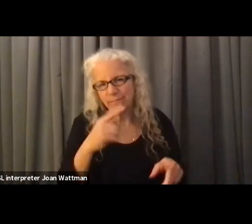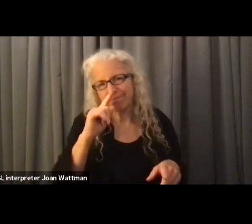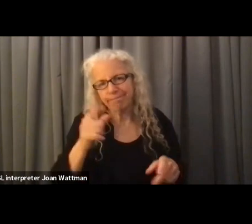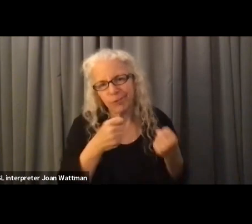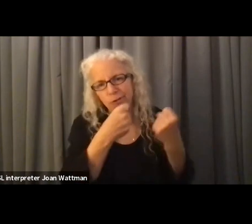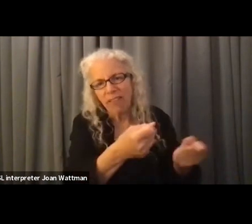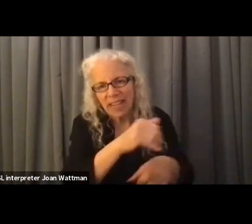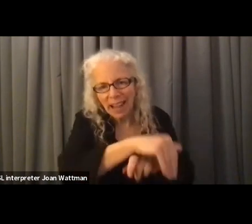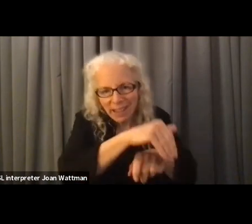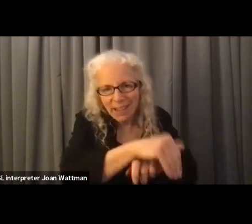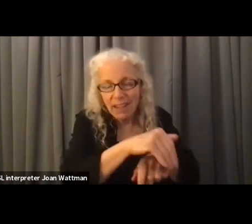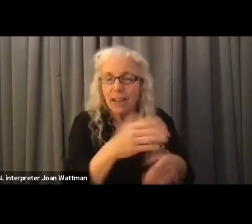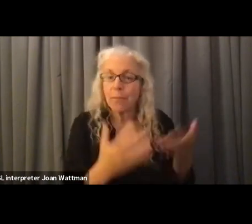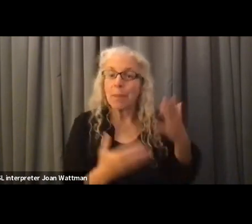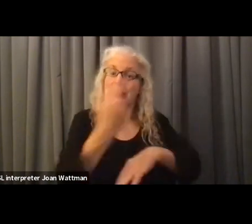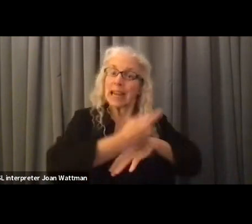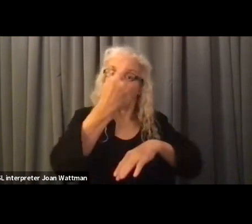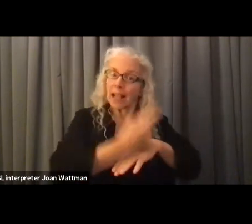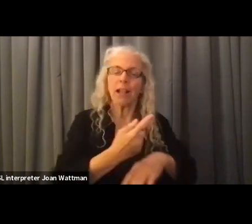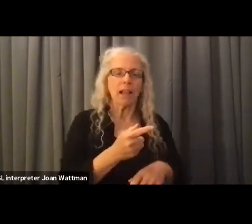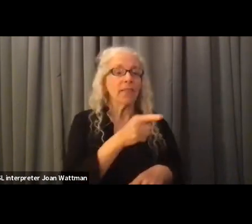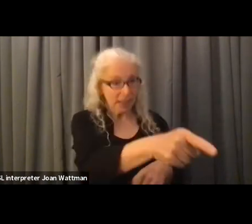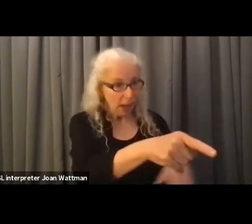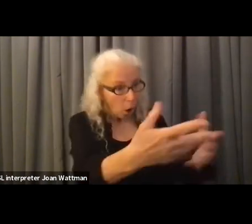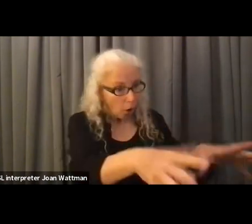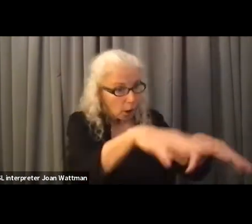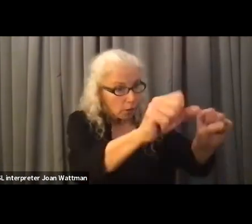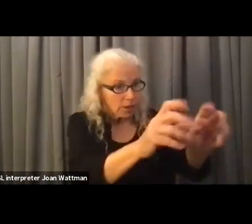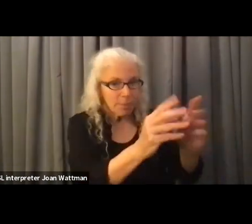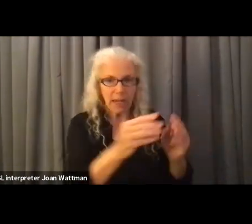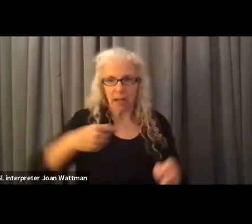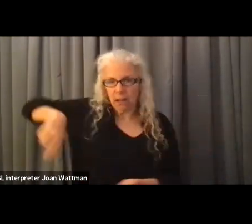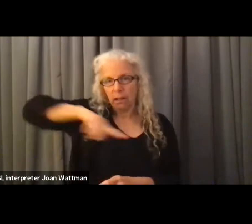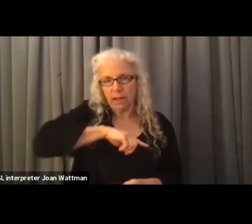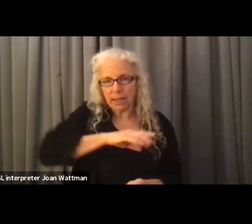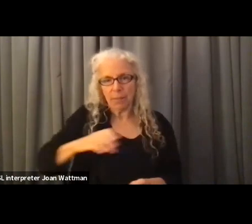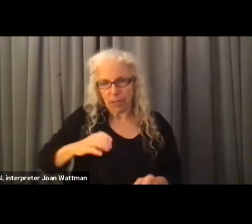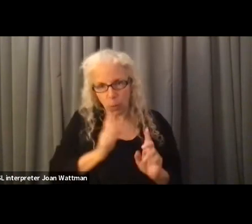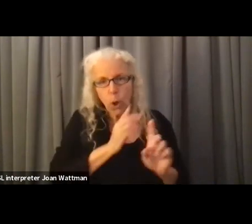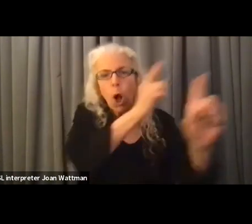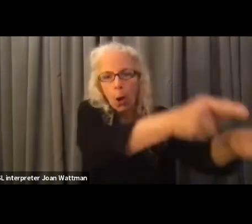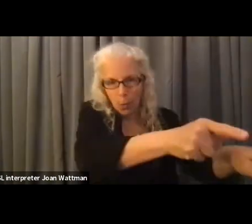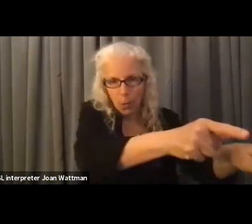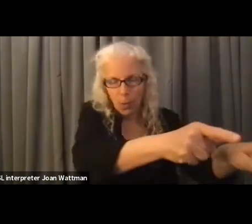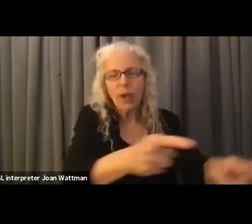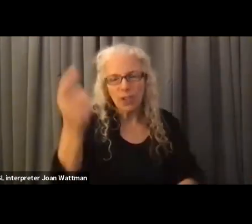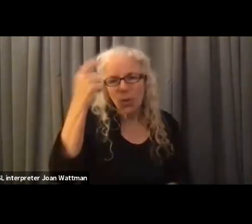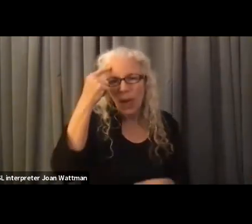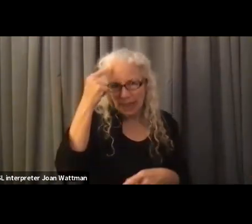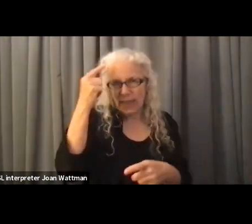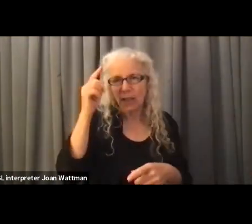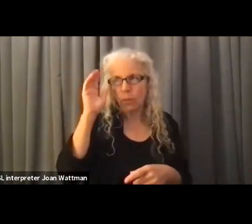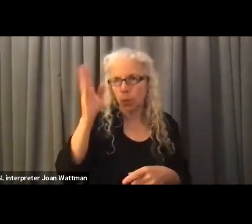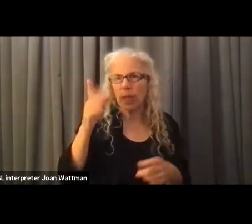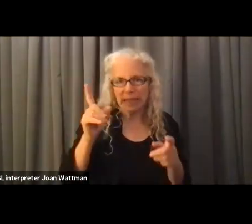one of their meetings in the daytime and talk to them. I think it's going to take a multi-pronged effort.